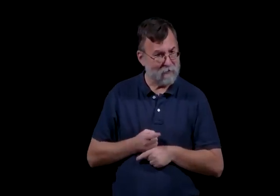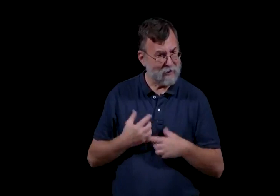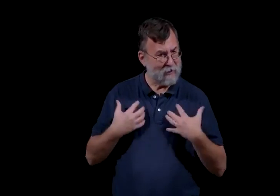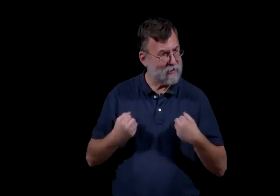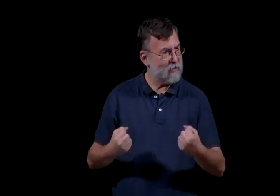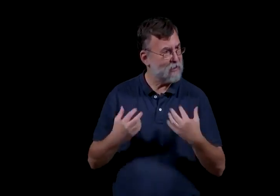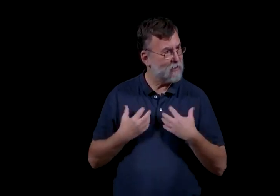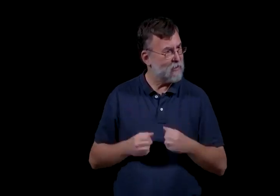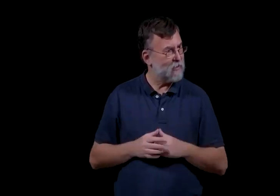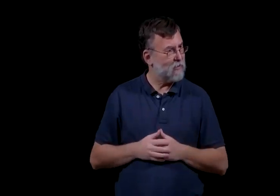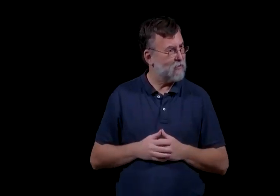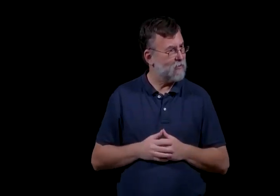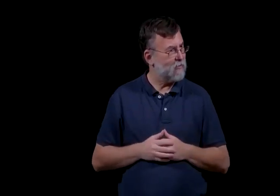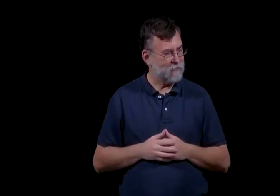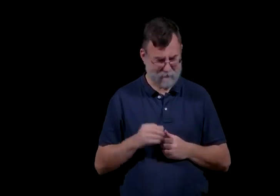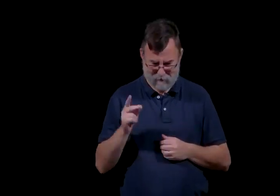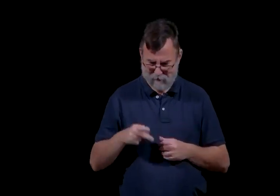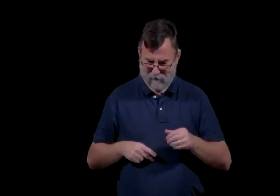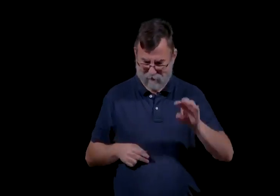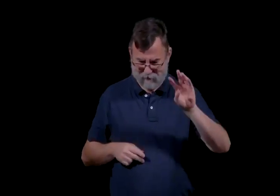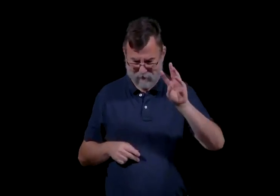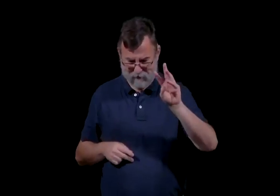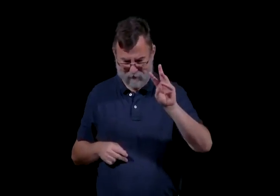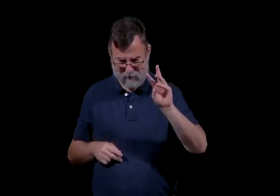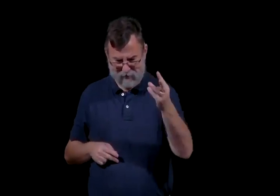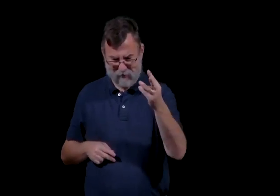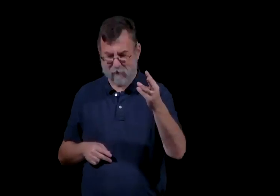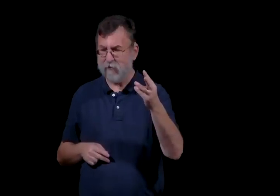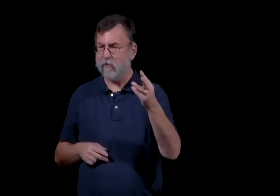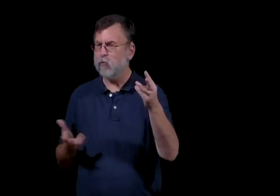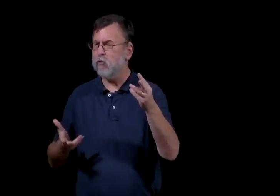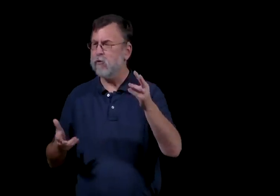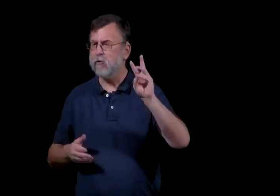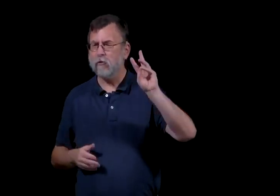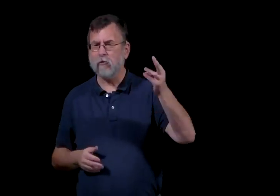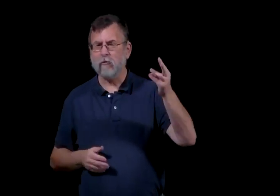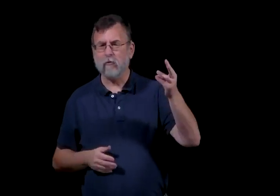Is that correct? Yeah, he heals us. And six?